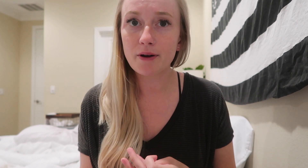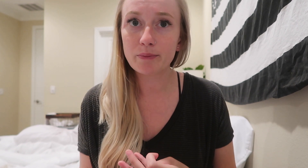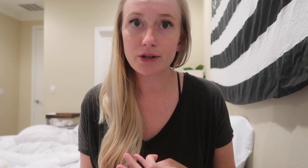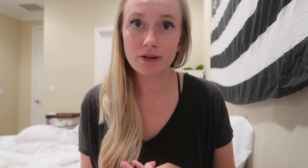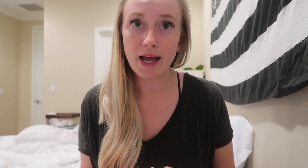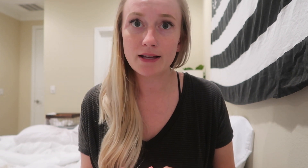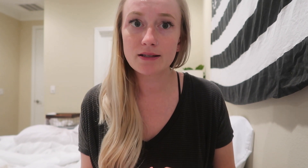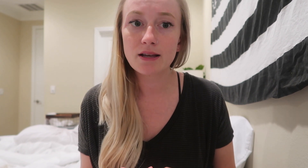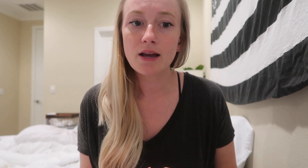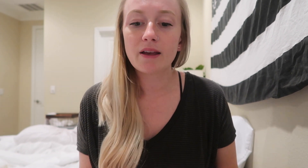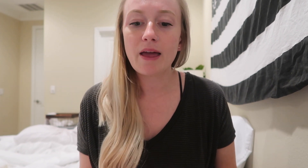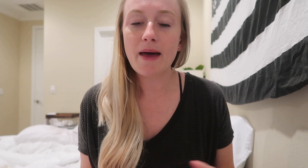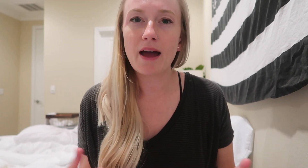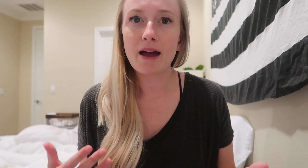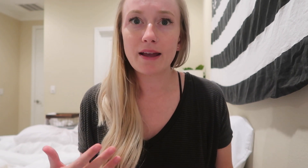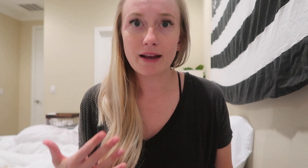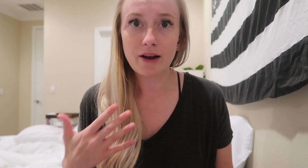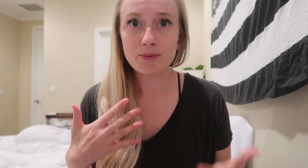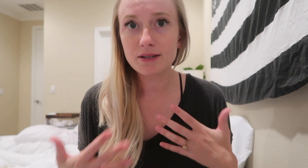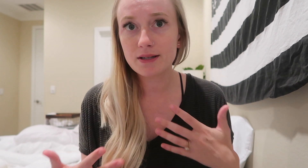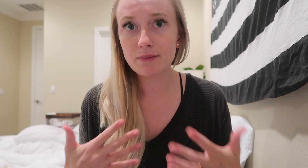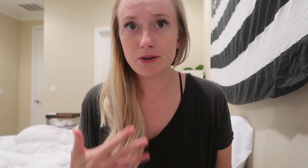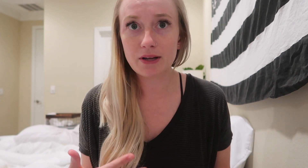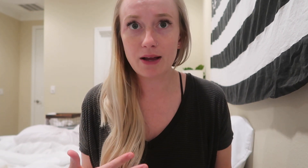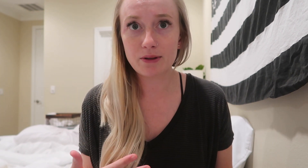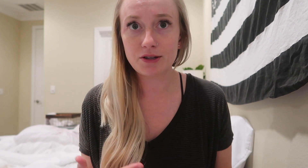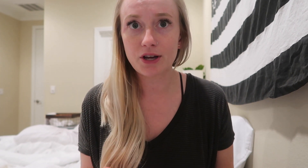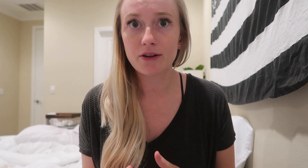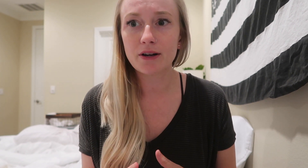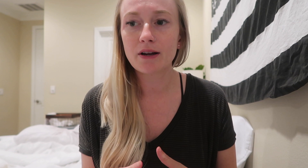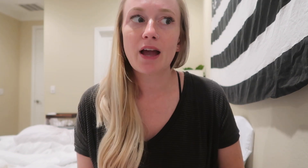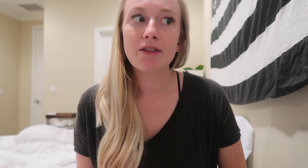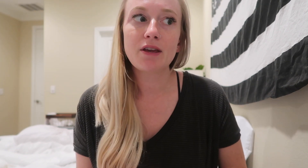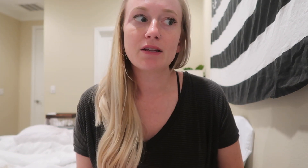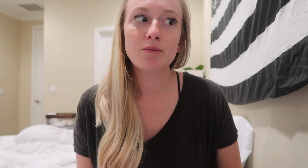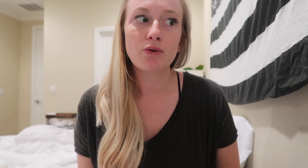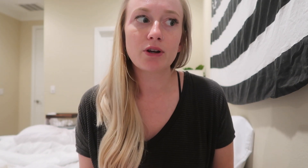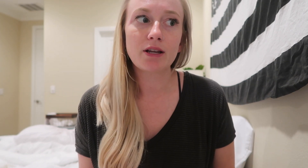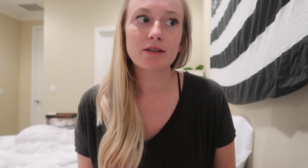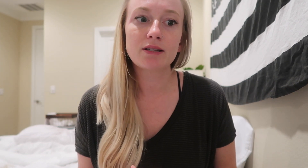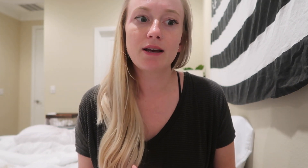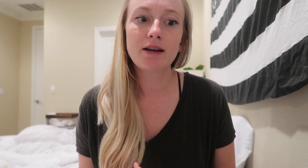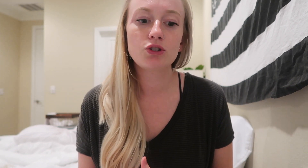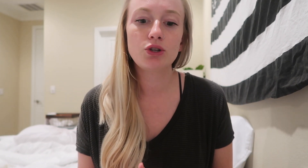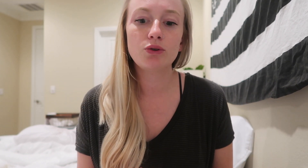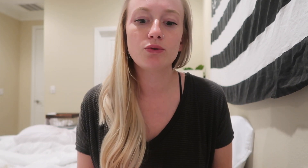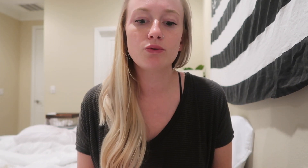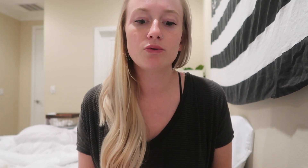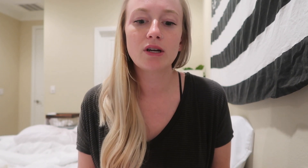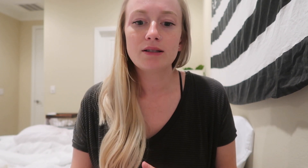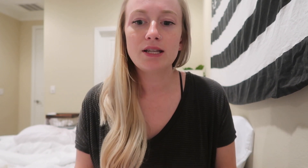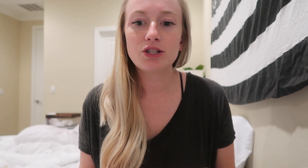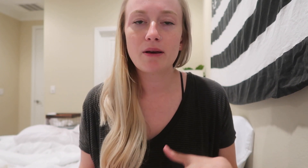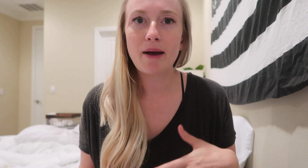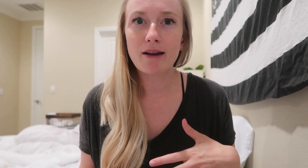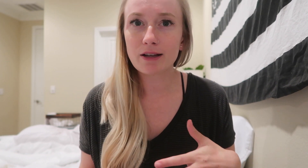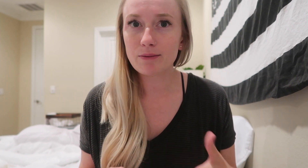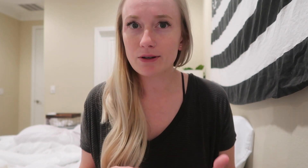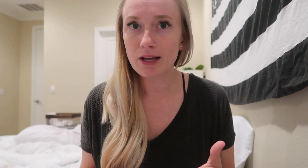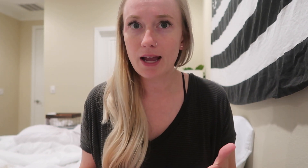on purees, and that again helped us to communicate with each other. I think it's important to teach them how to communicate